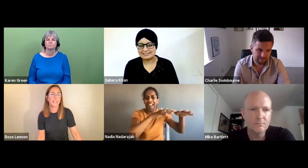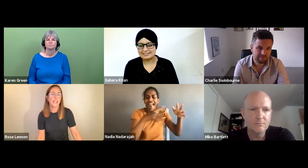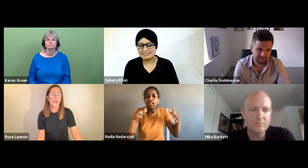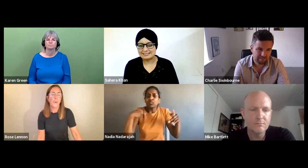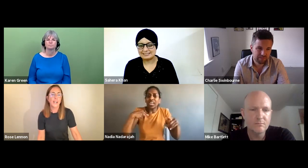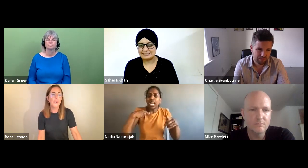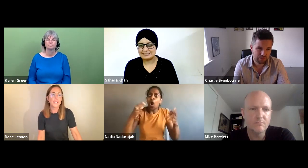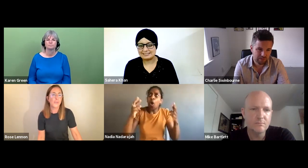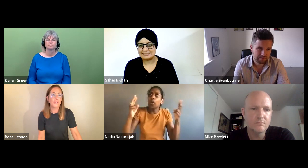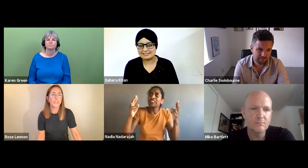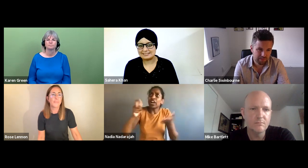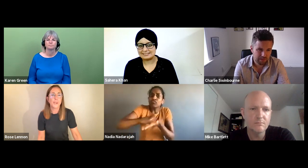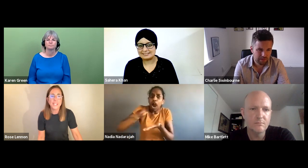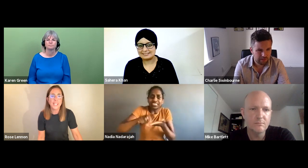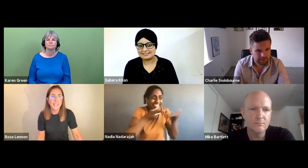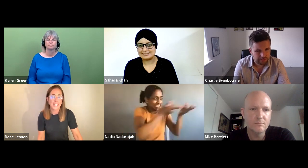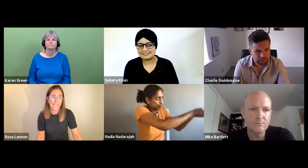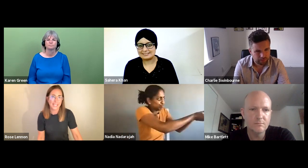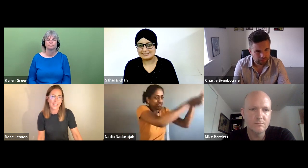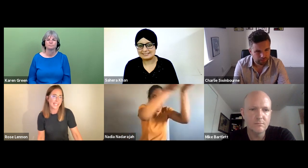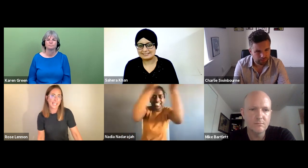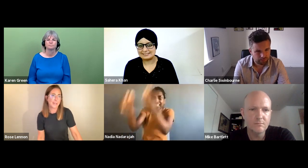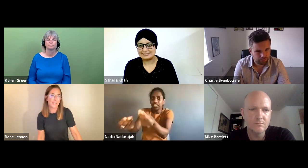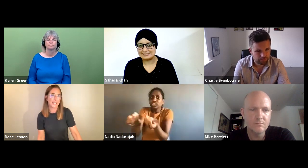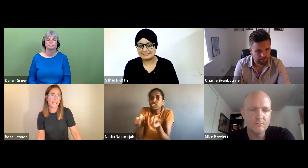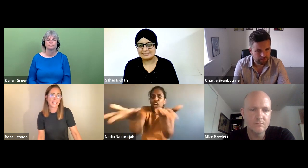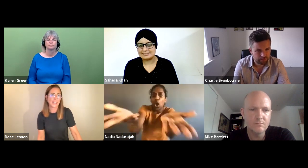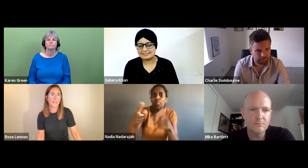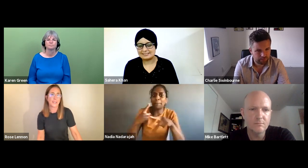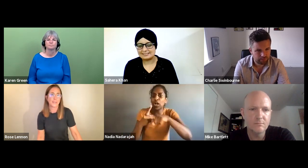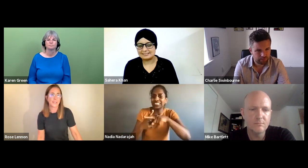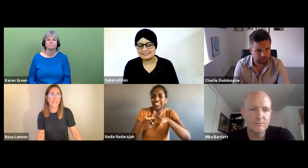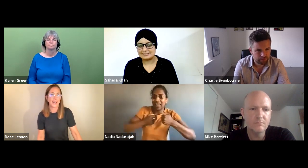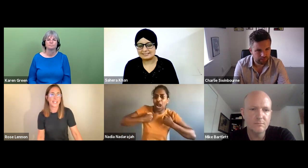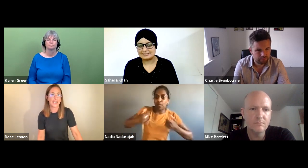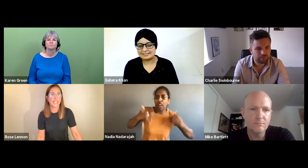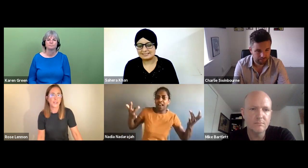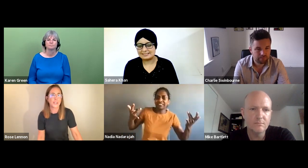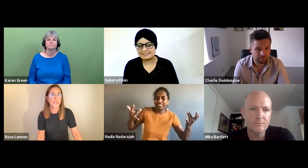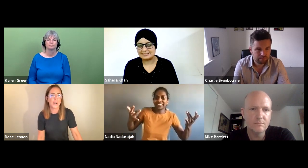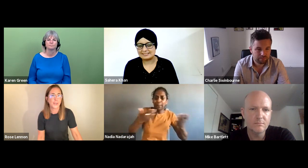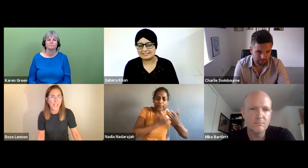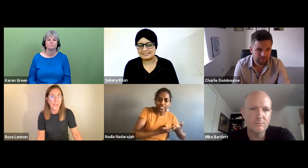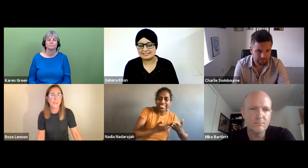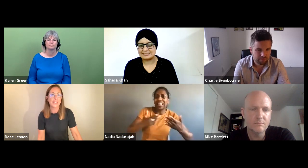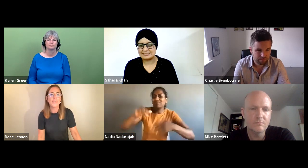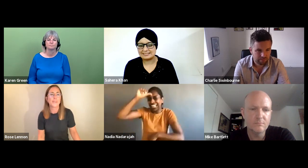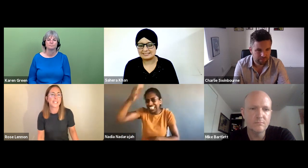And why can't we draw on the positivity that these communities give to society and concentrate on them and the influences